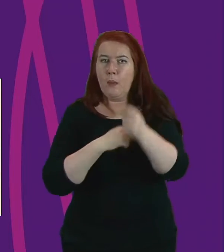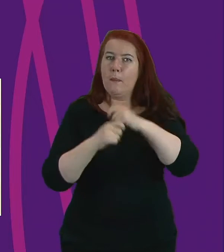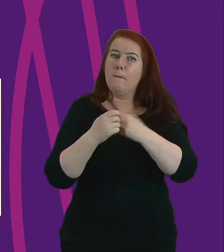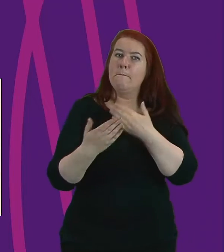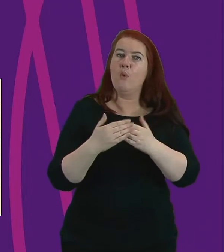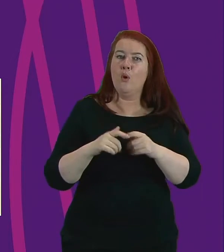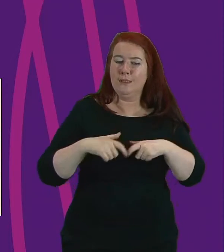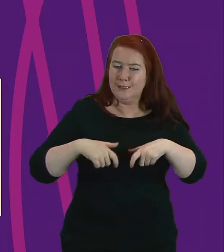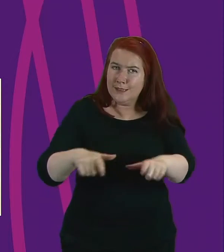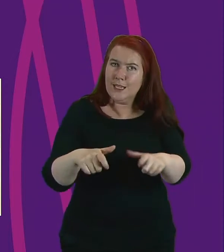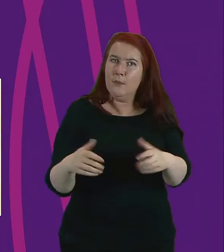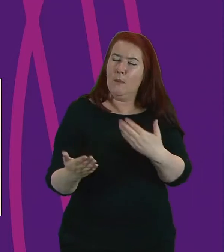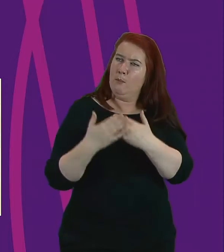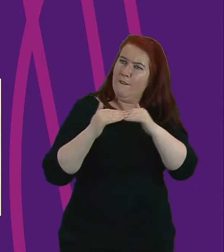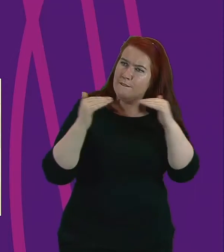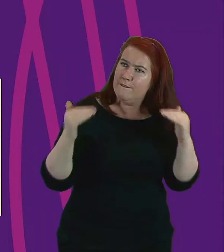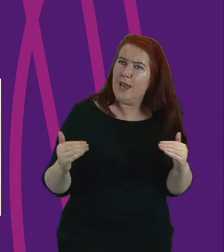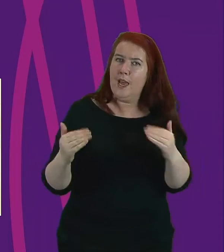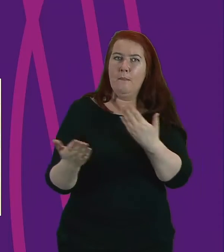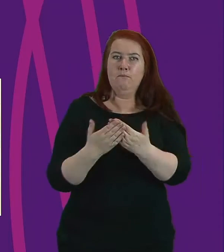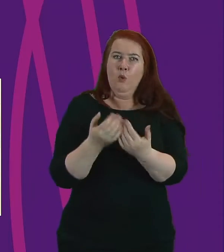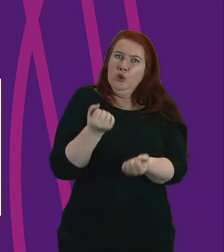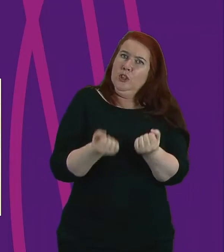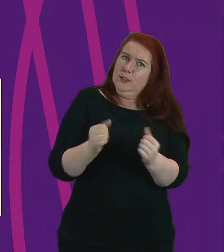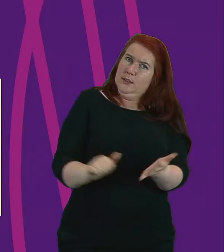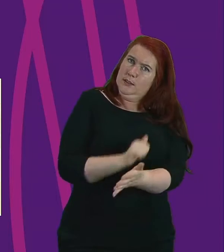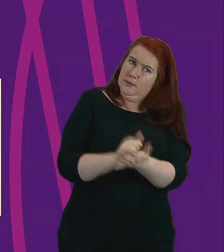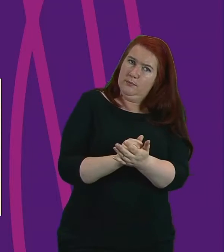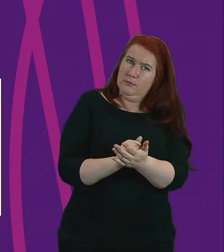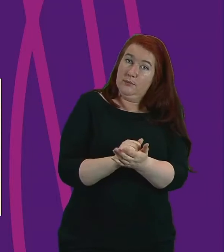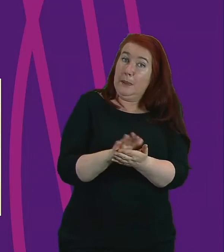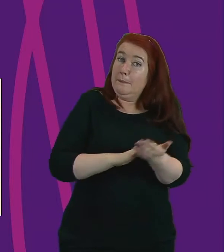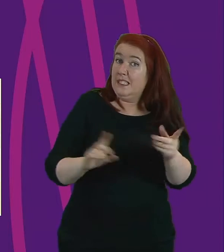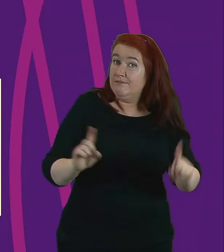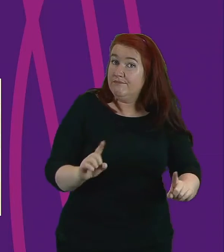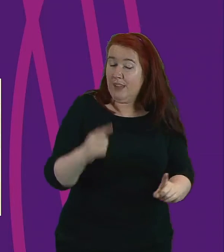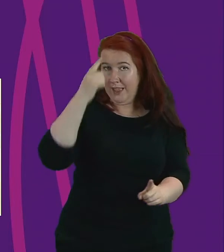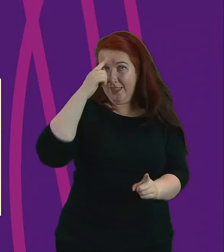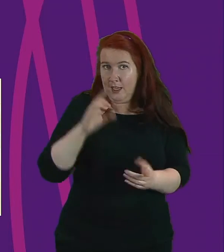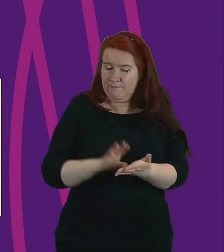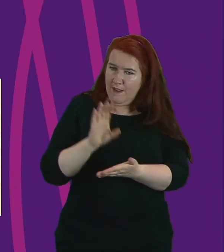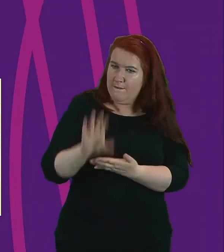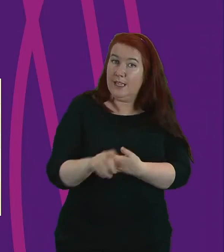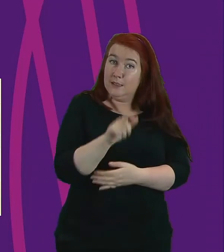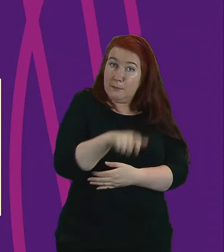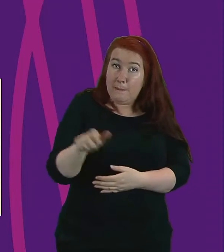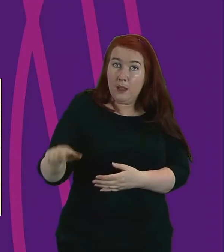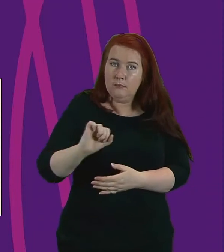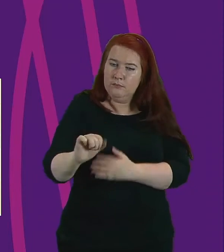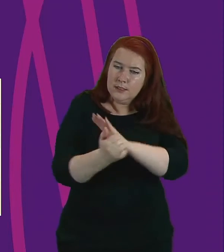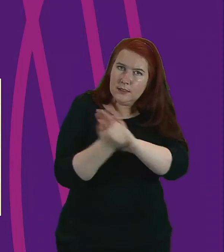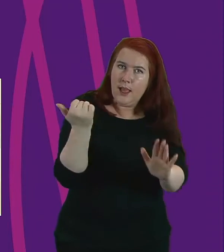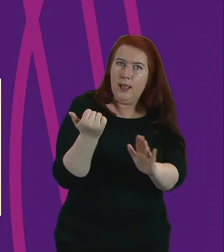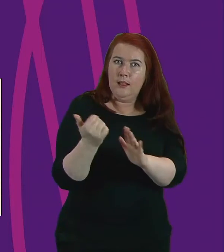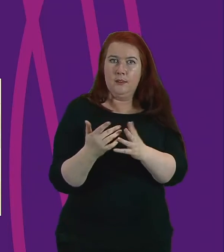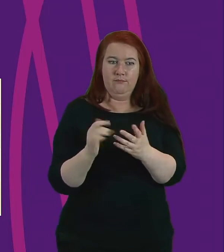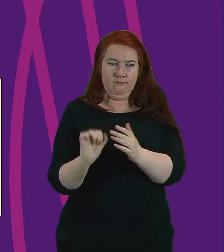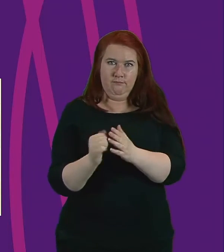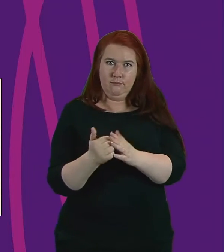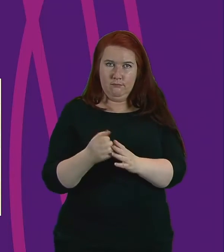fair and just model. So what does that mean? I think it means investing in people and their skills and their talents, their ingenuity and